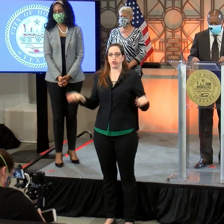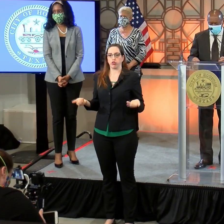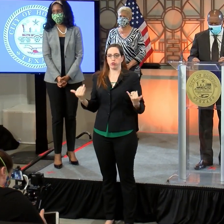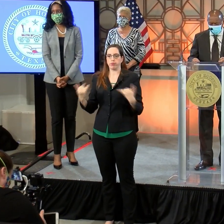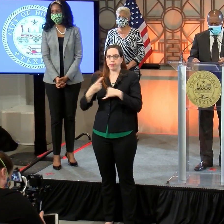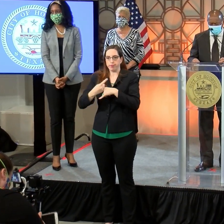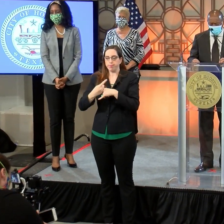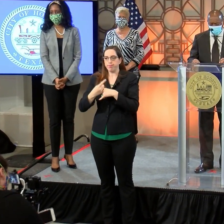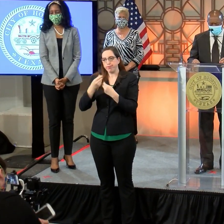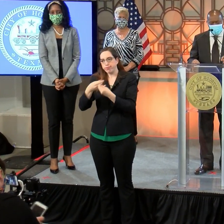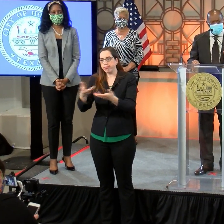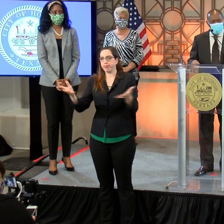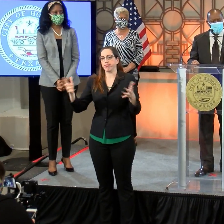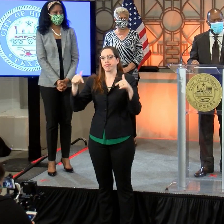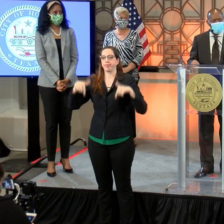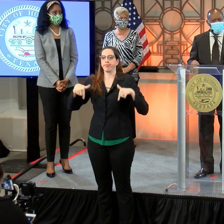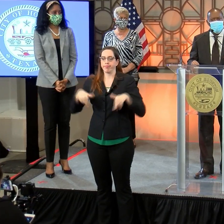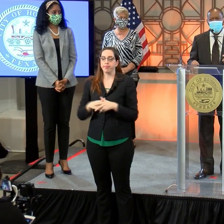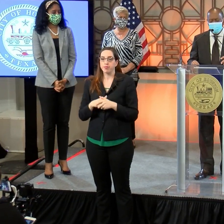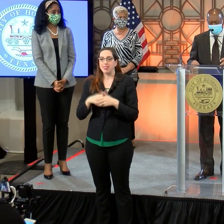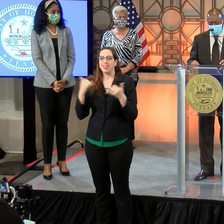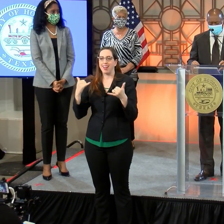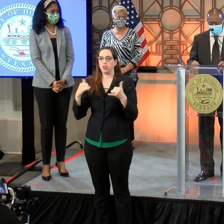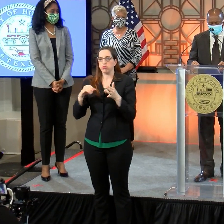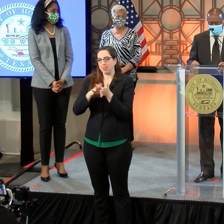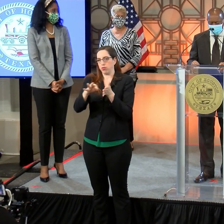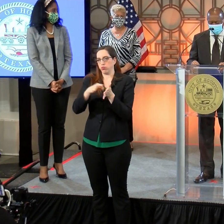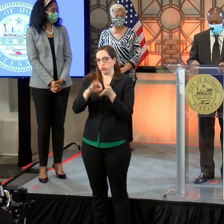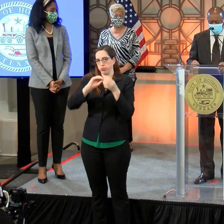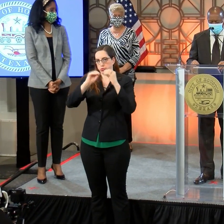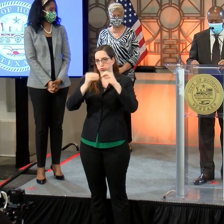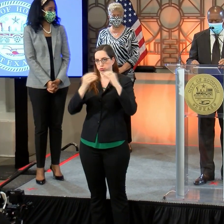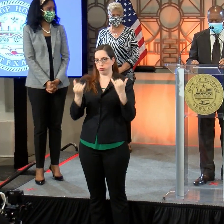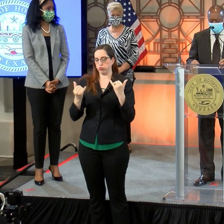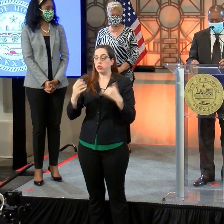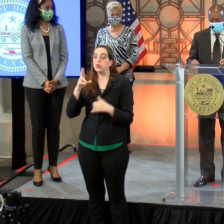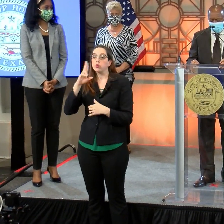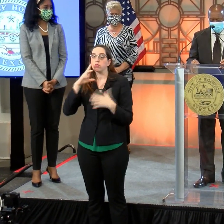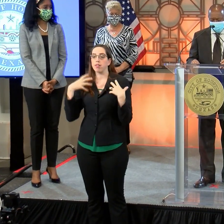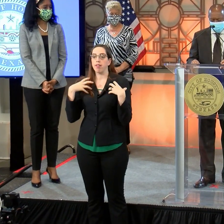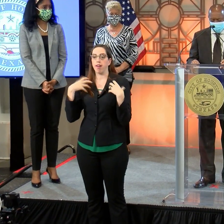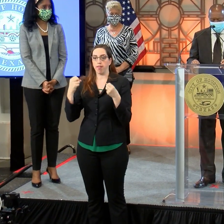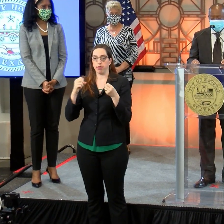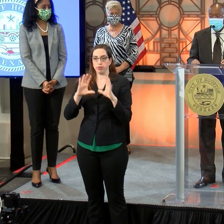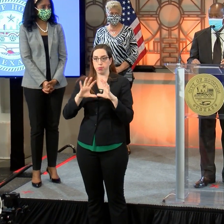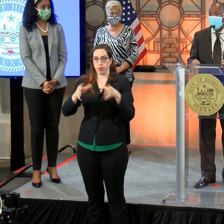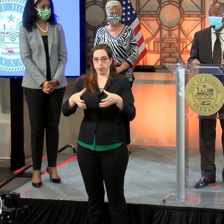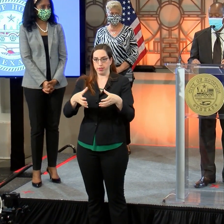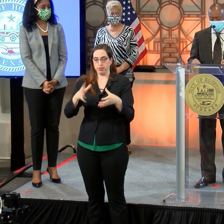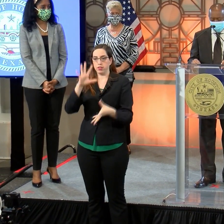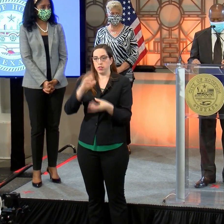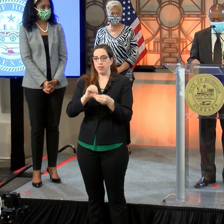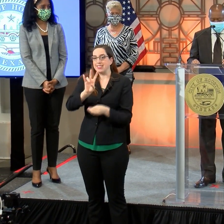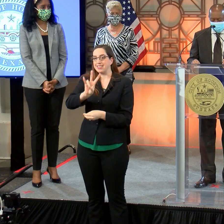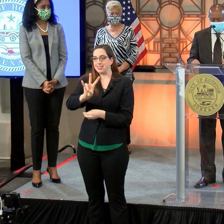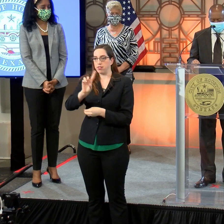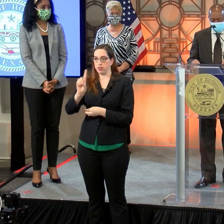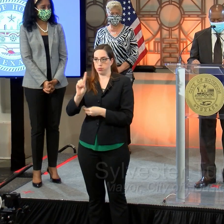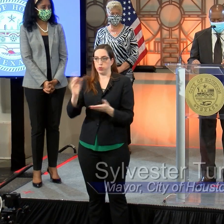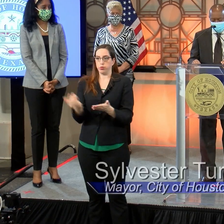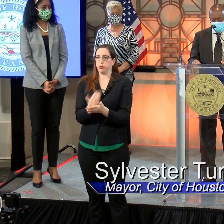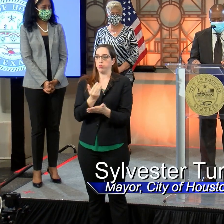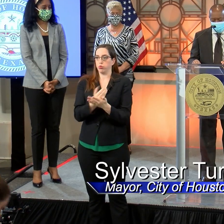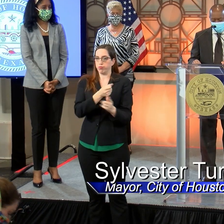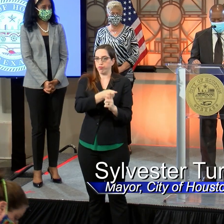again. Let me give you the count for today. Houston Health Department is reporting 71